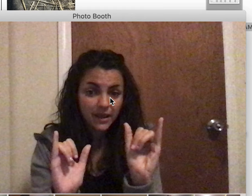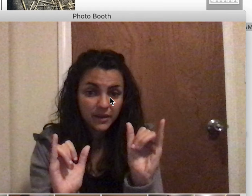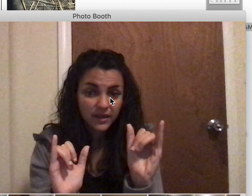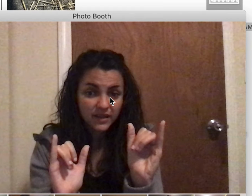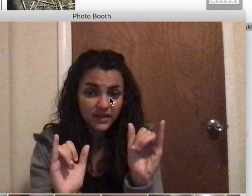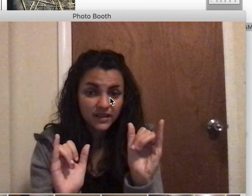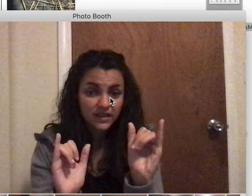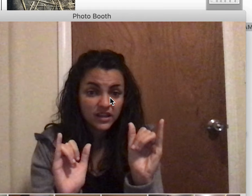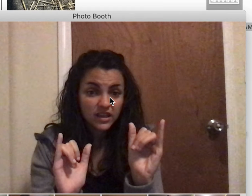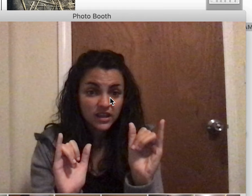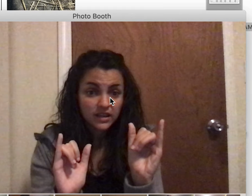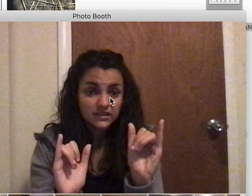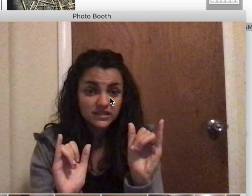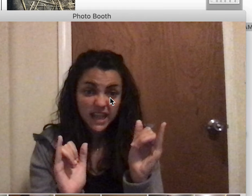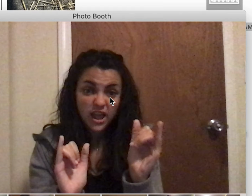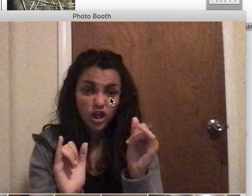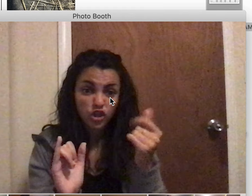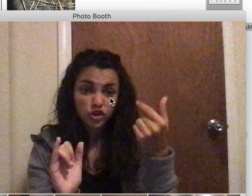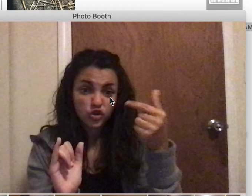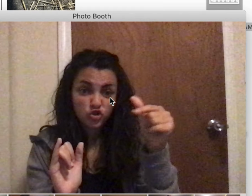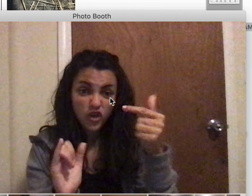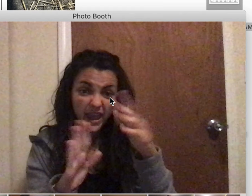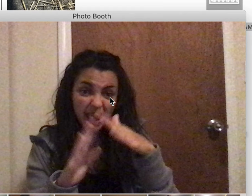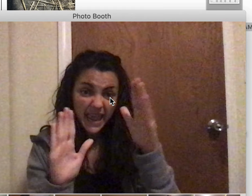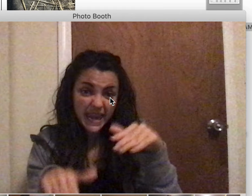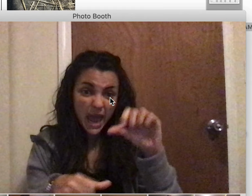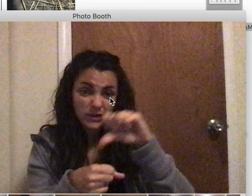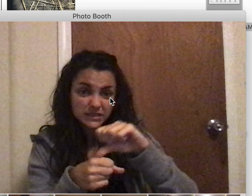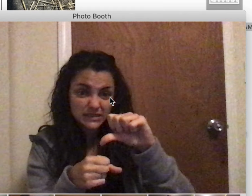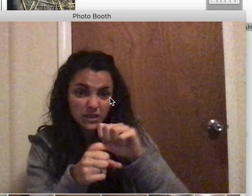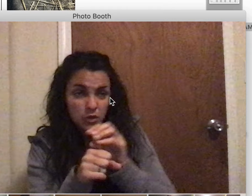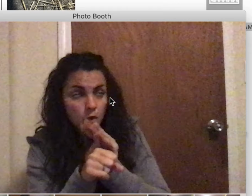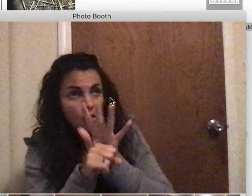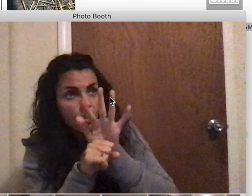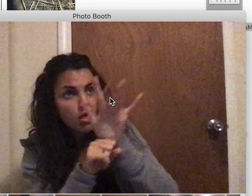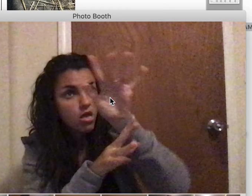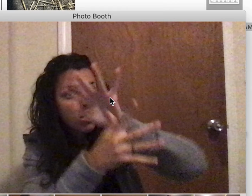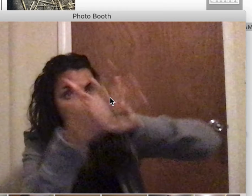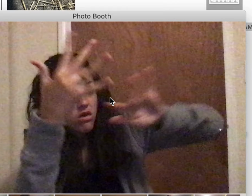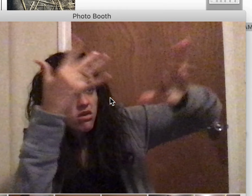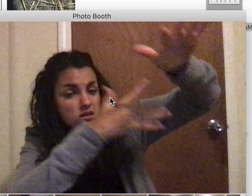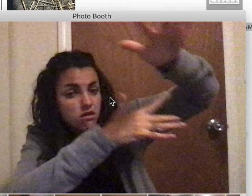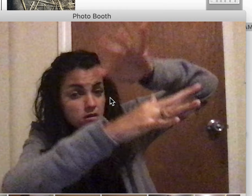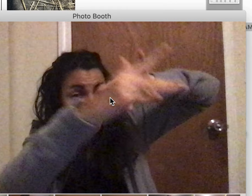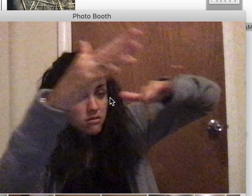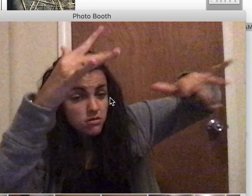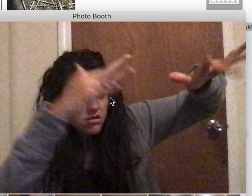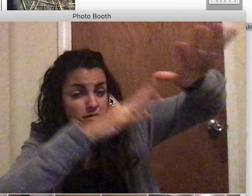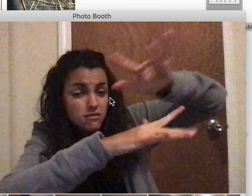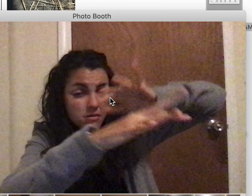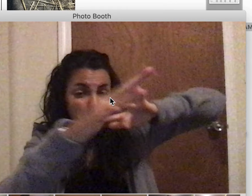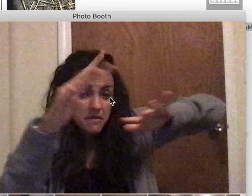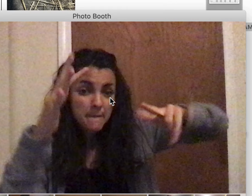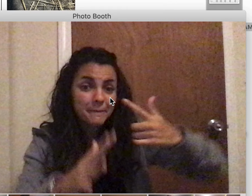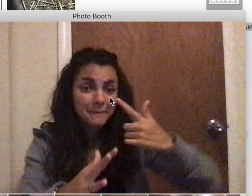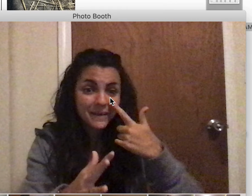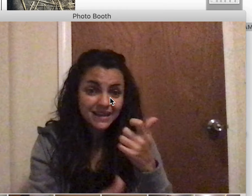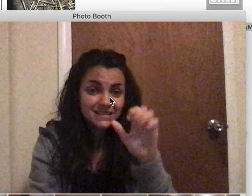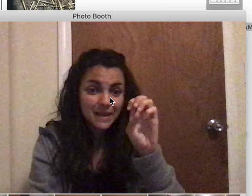greenhouse gases into the atmosphere, it does, because methane is a greenhouse gas. However, the